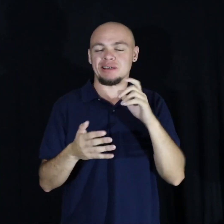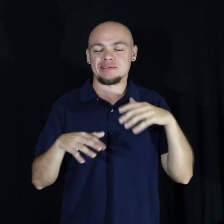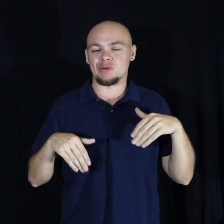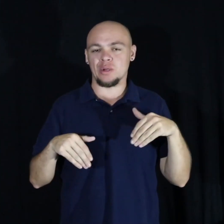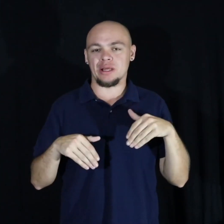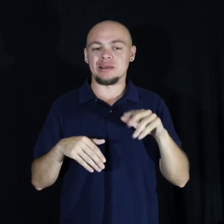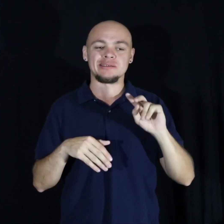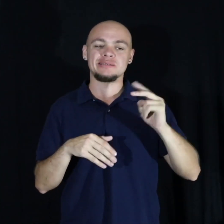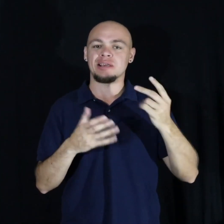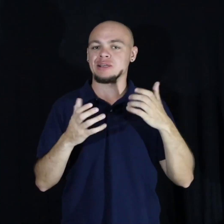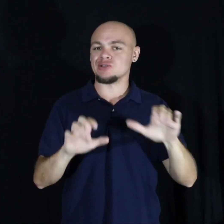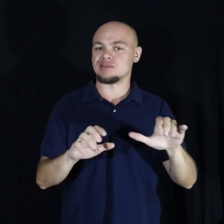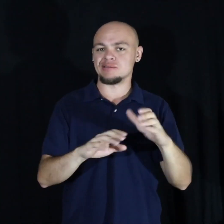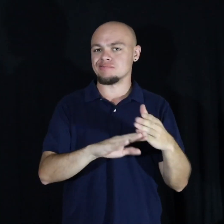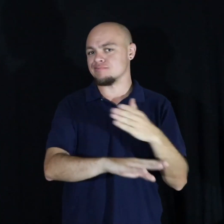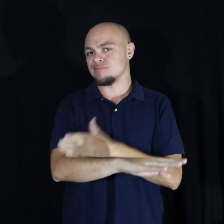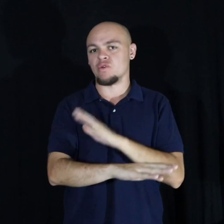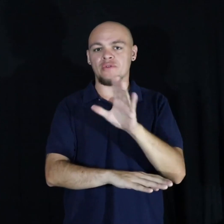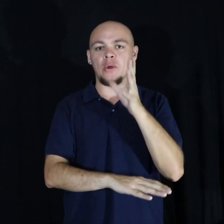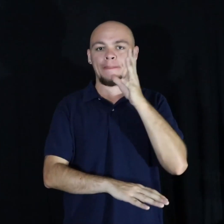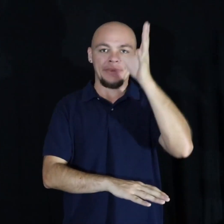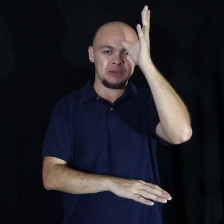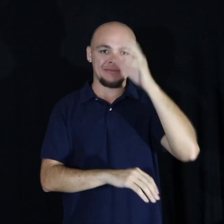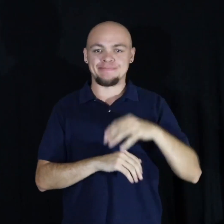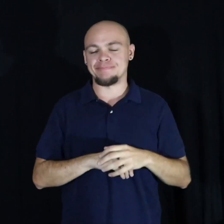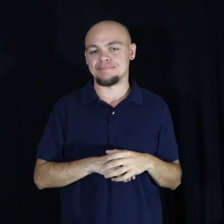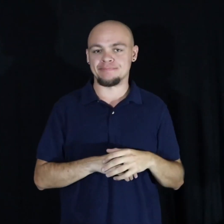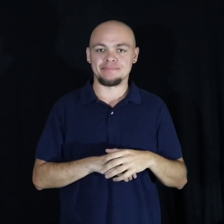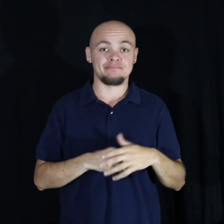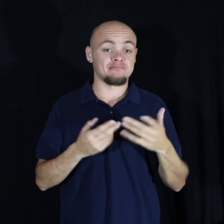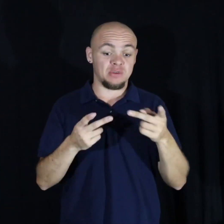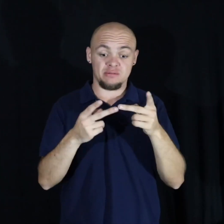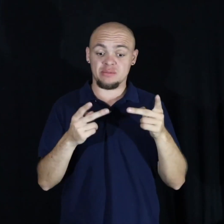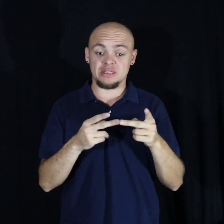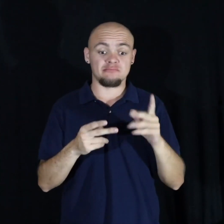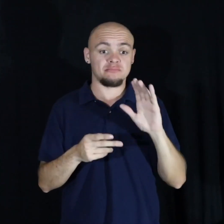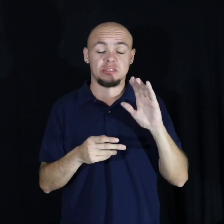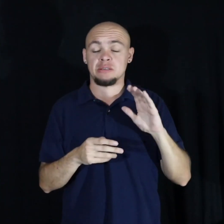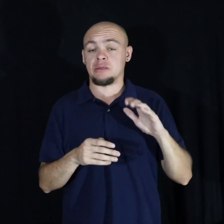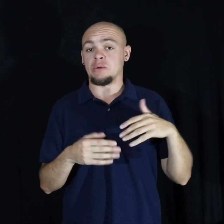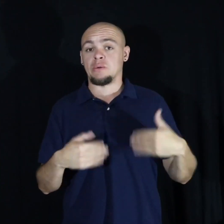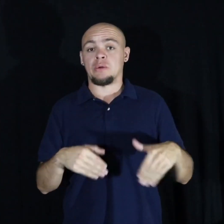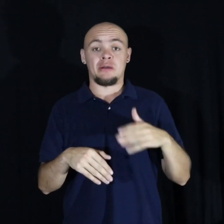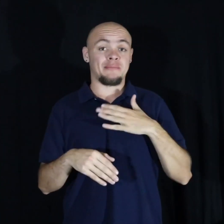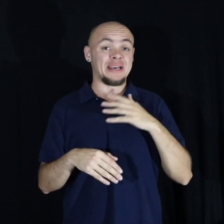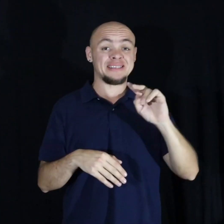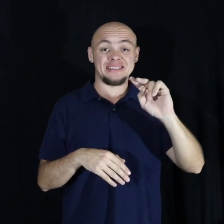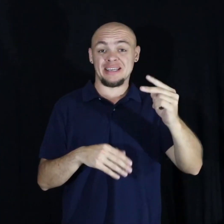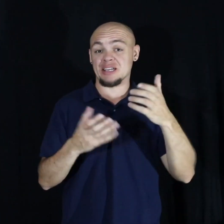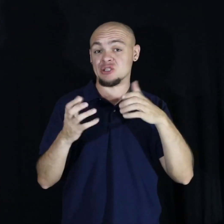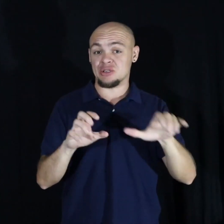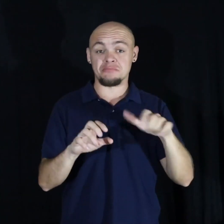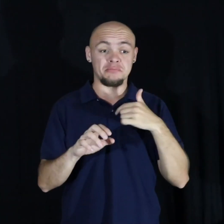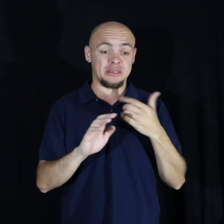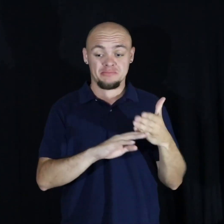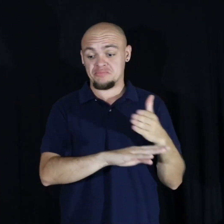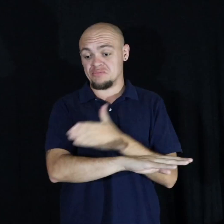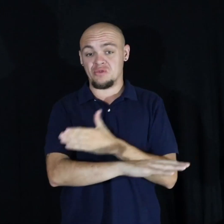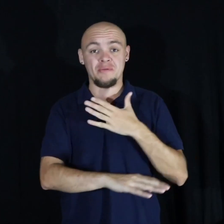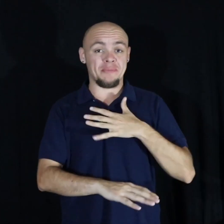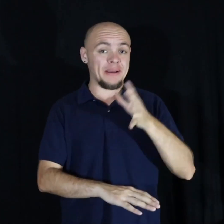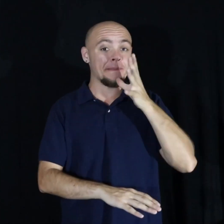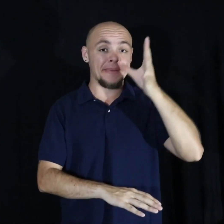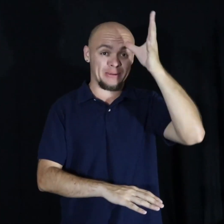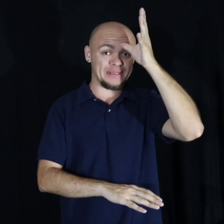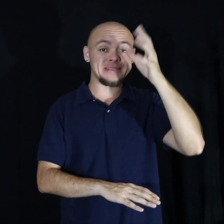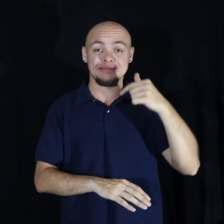second chance to be a better parent. From the most unlikely of places, I got my second chance to be a better parent, the parent that I